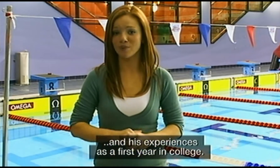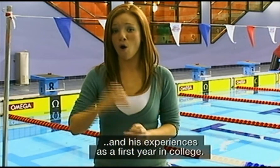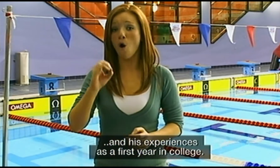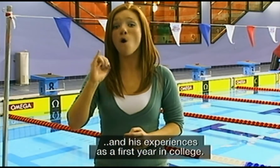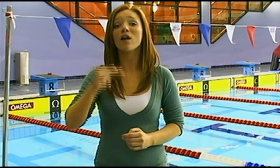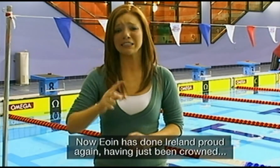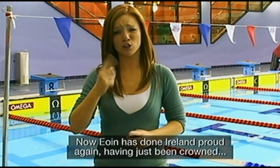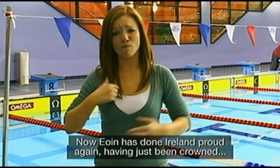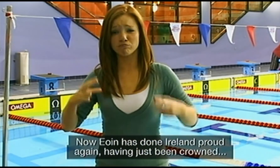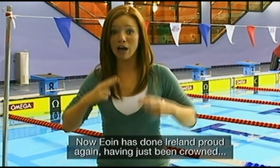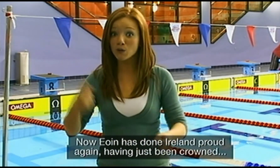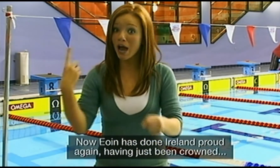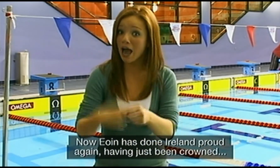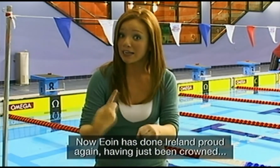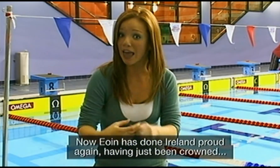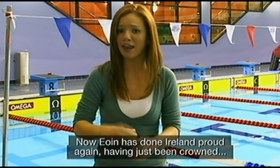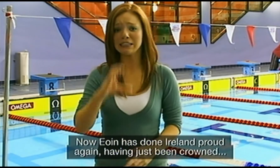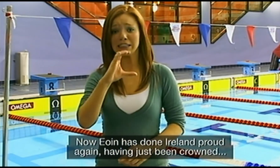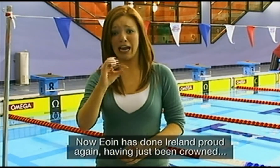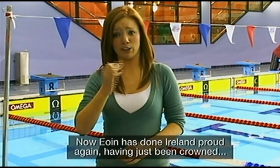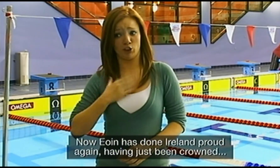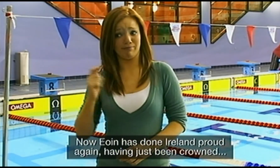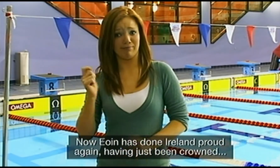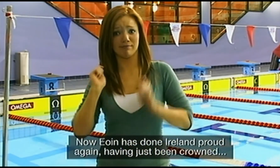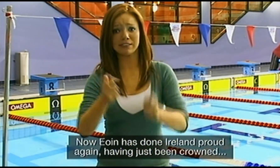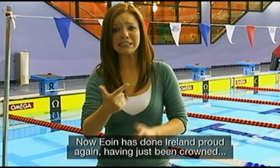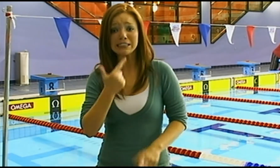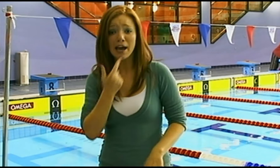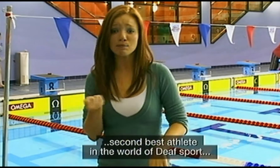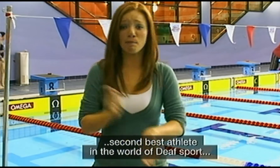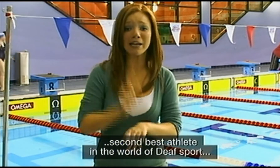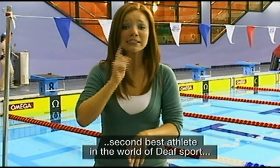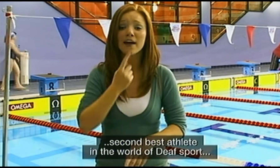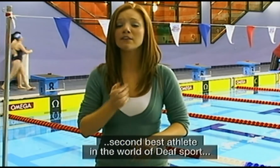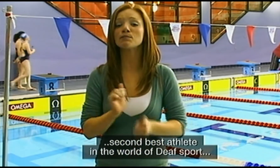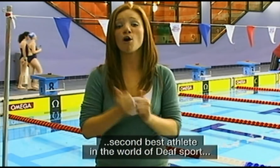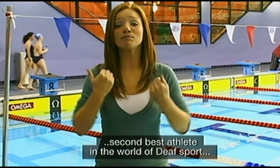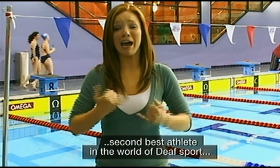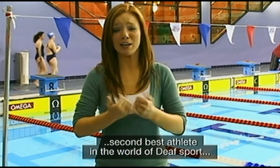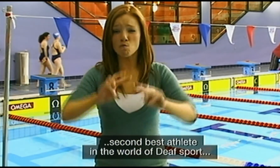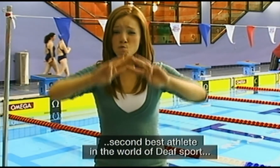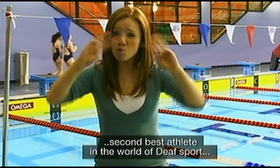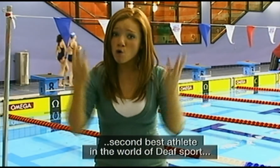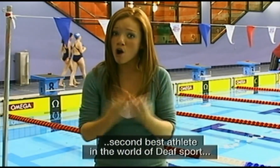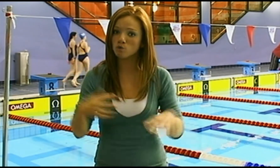Now Owen has done Ireland proud again, having just been crowned second best athlete in the world of deaf sports by the organisers of the Deaf